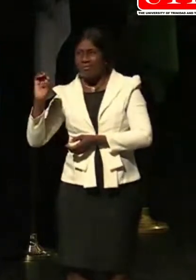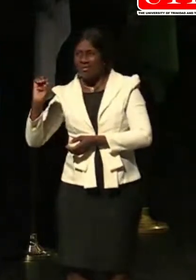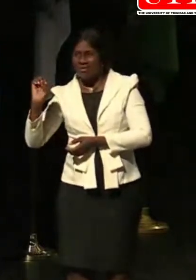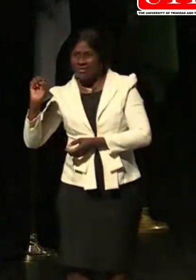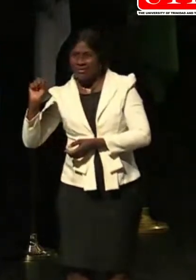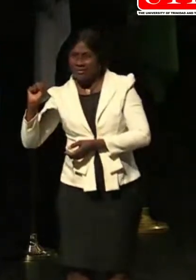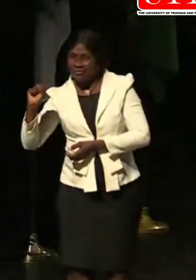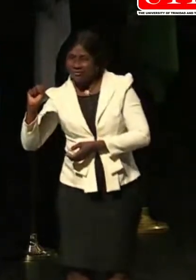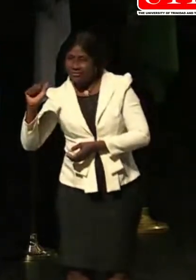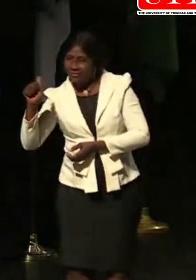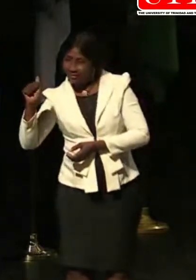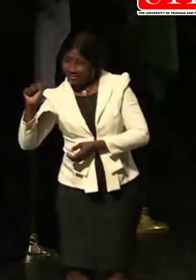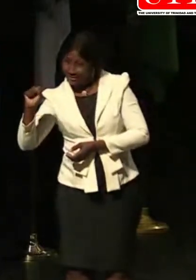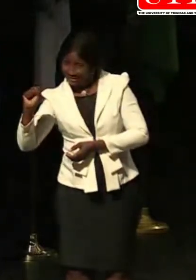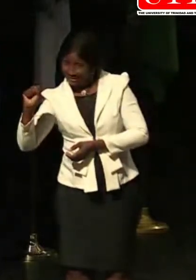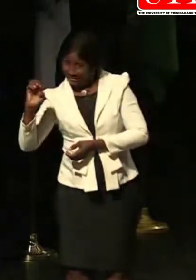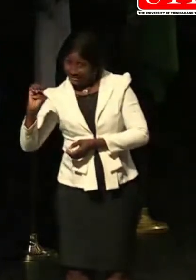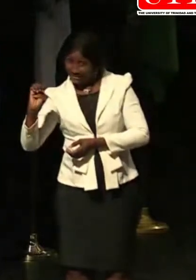engine and